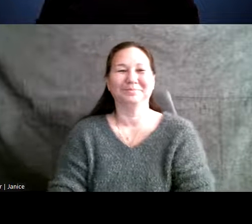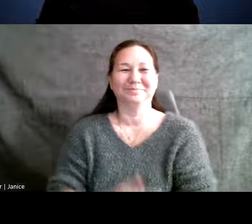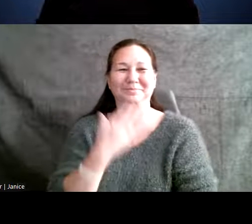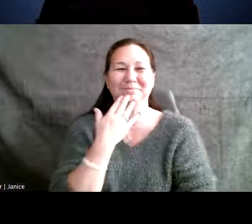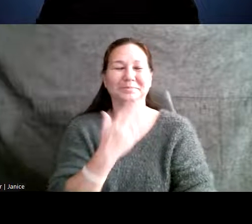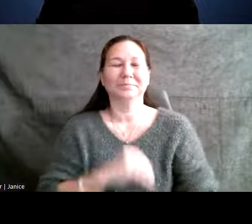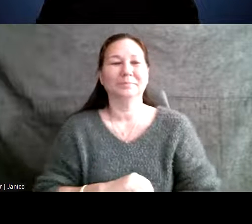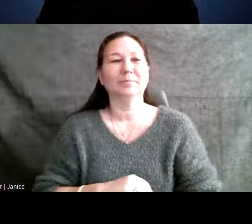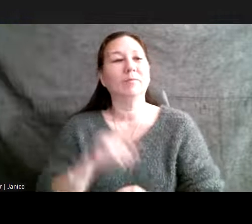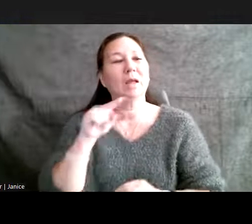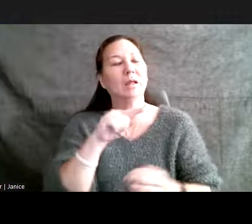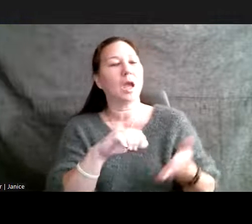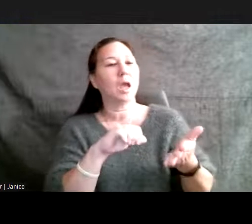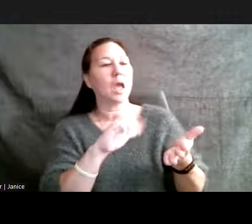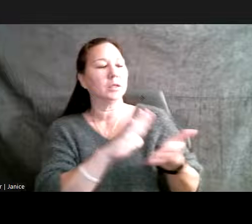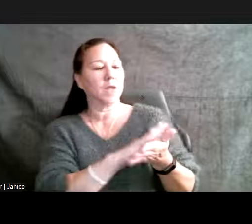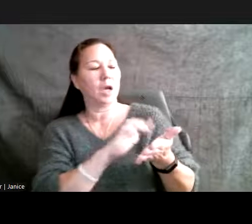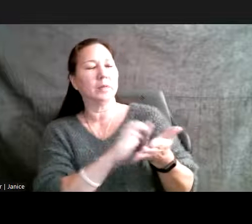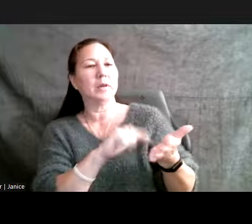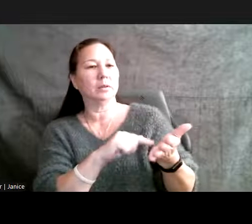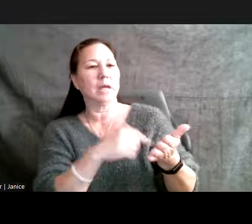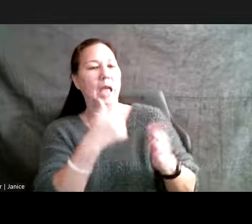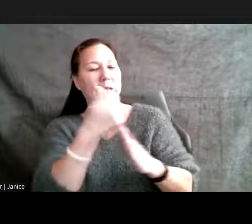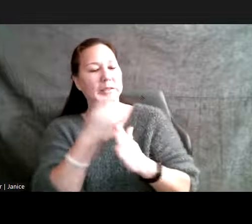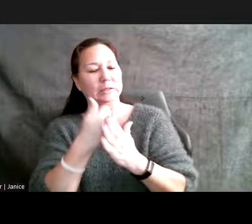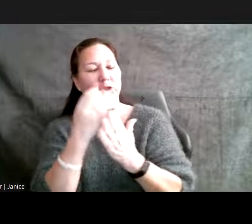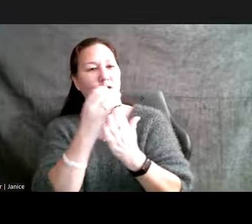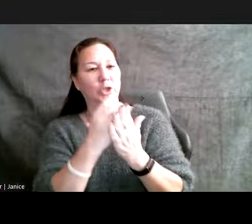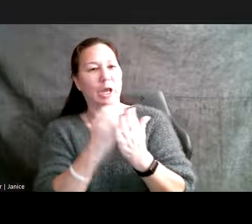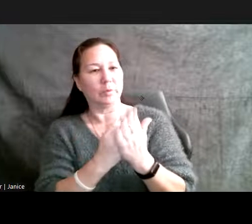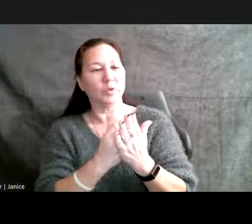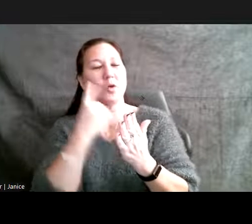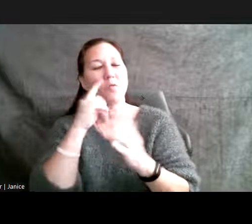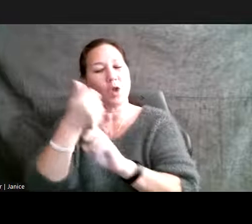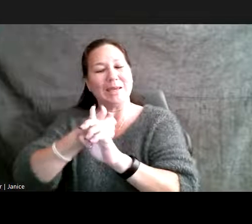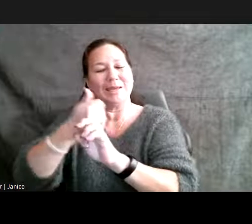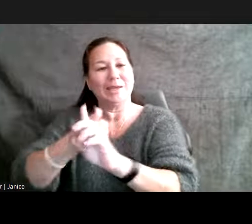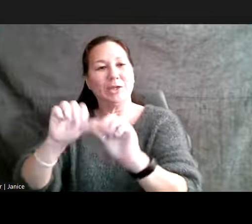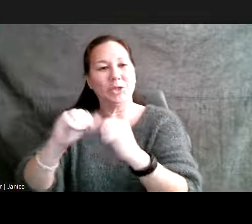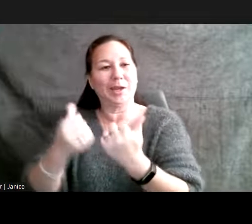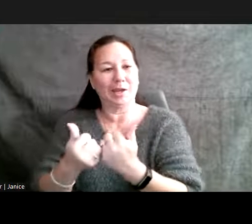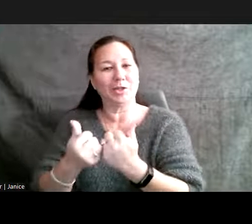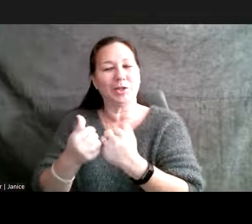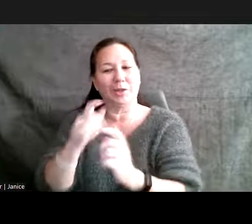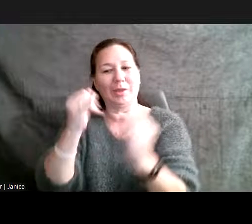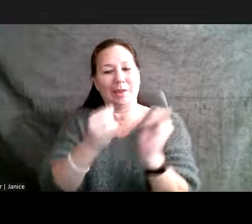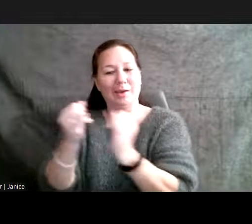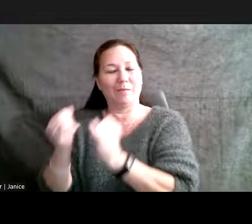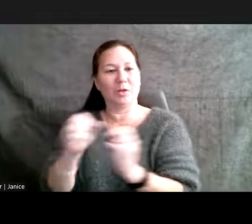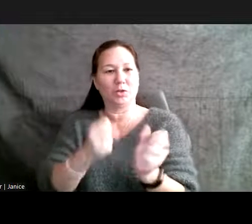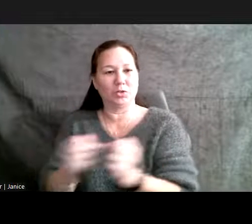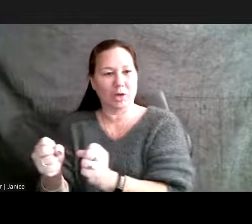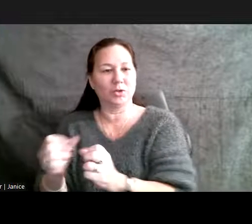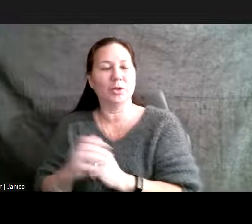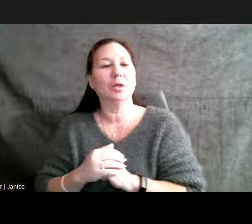The document contains a chapter for each agency's individual strategy. Combined, The strategies describe